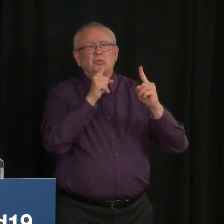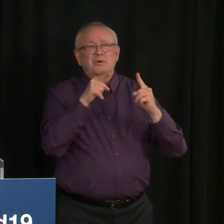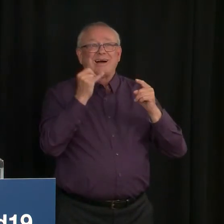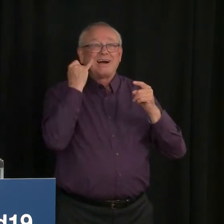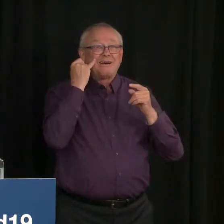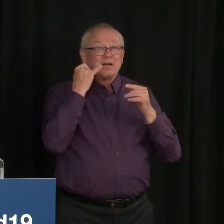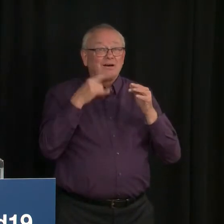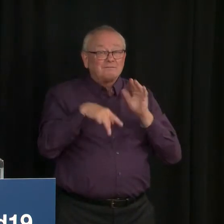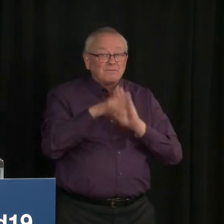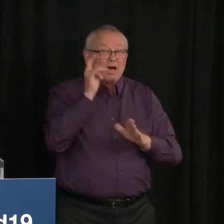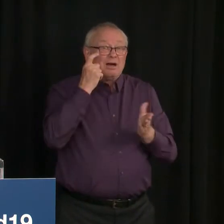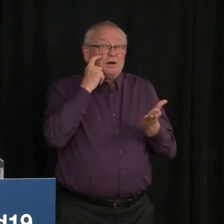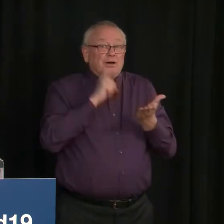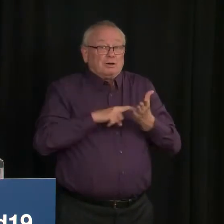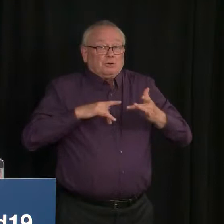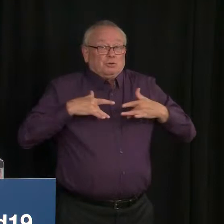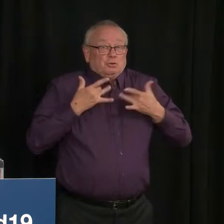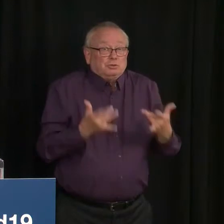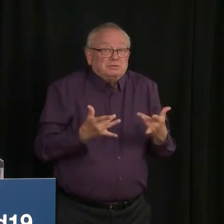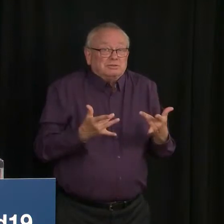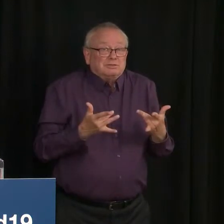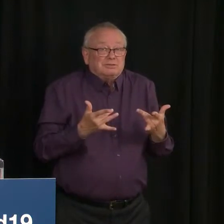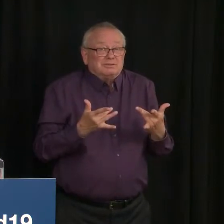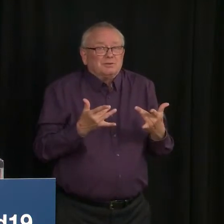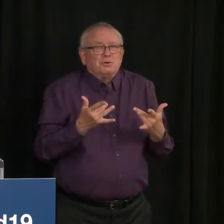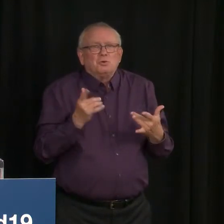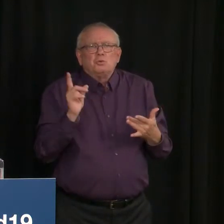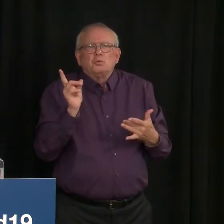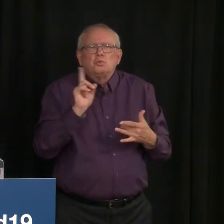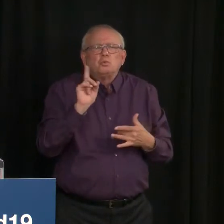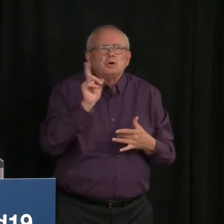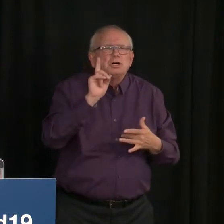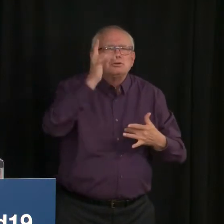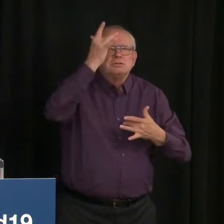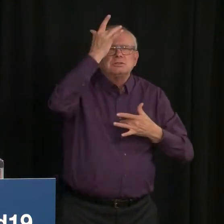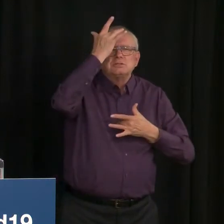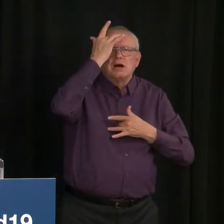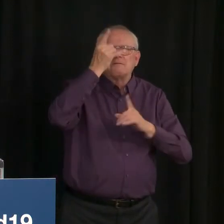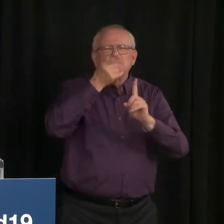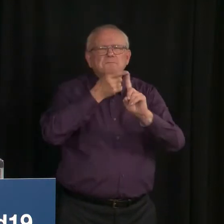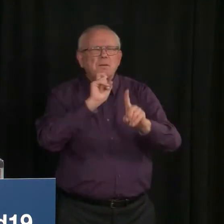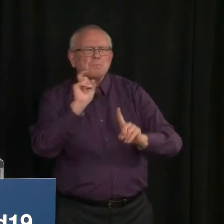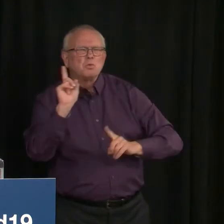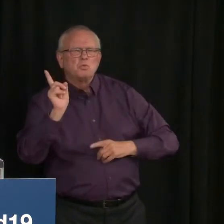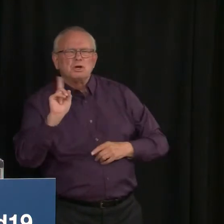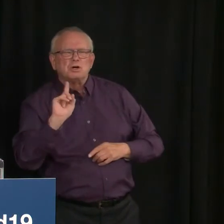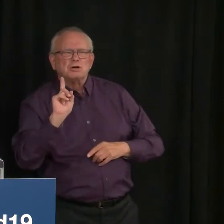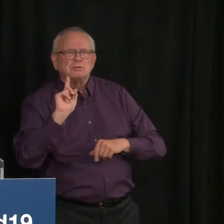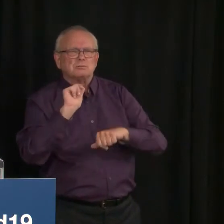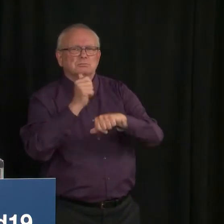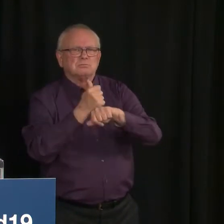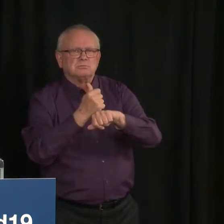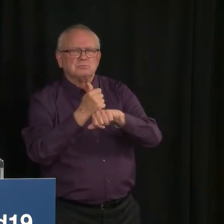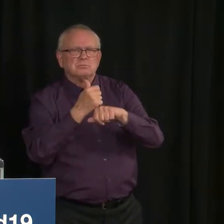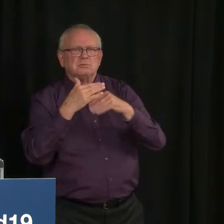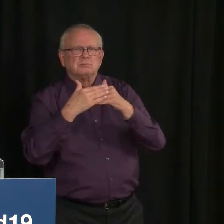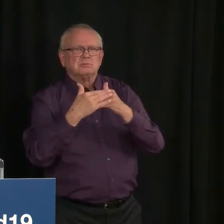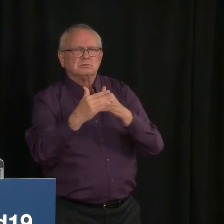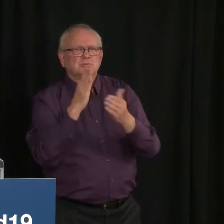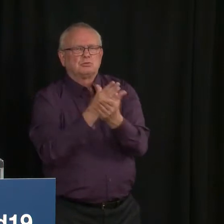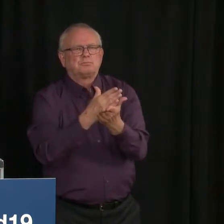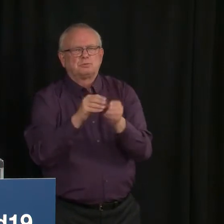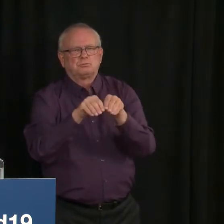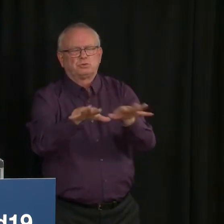the infectious index case and we put those measures in place, there is no further spread.